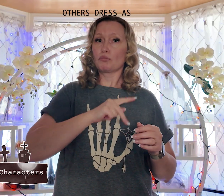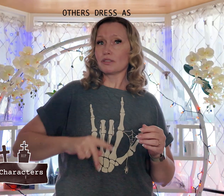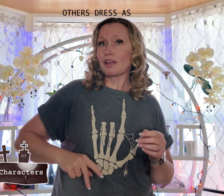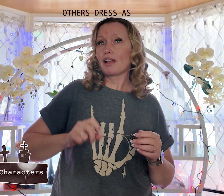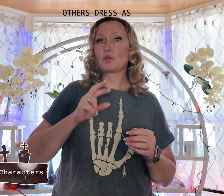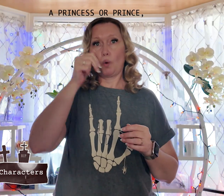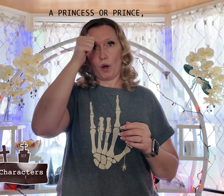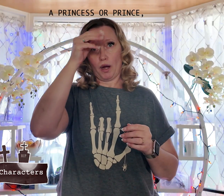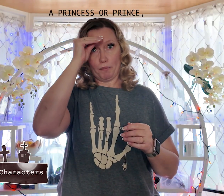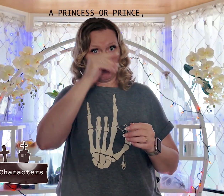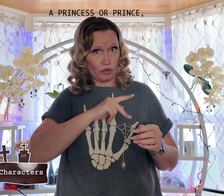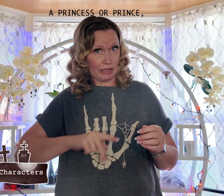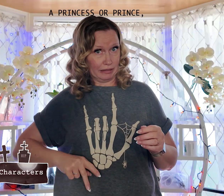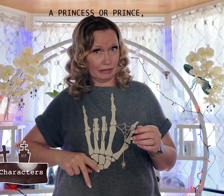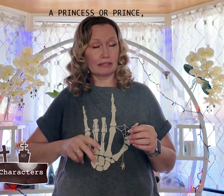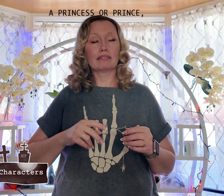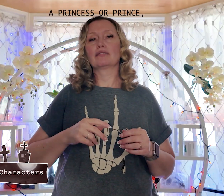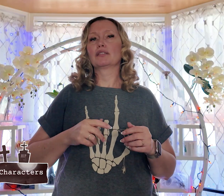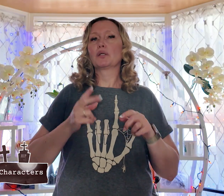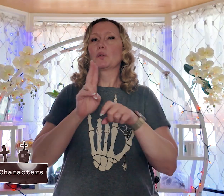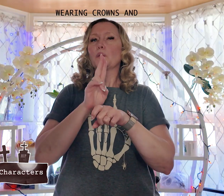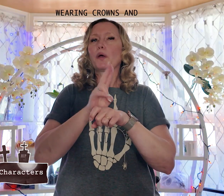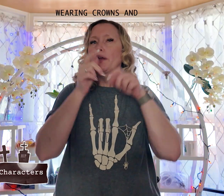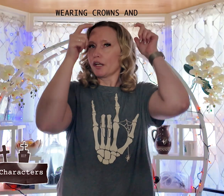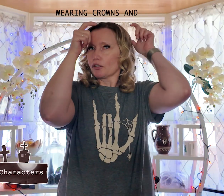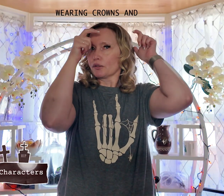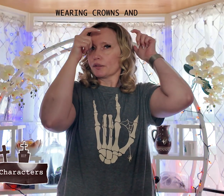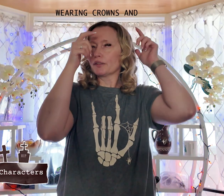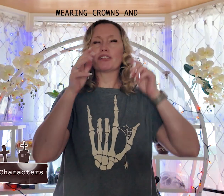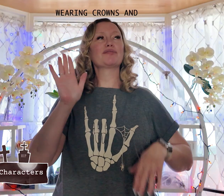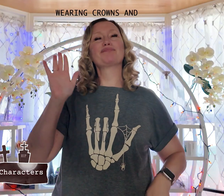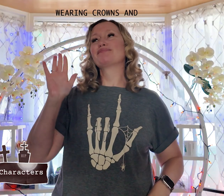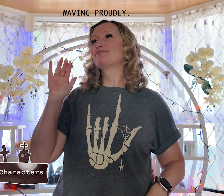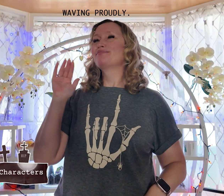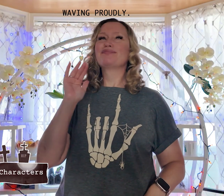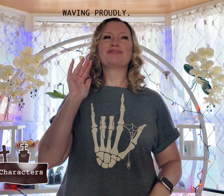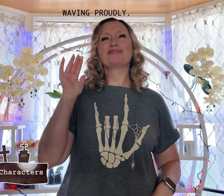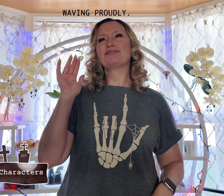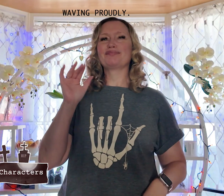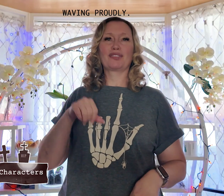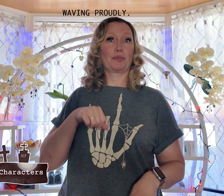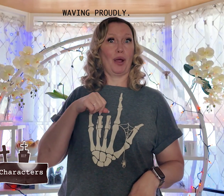as a princess or prince, wearing crowns and waving